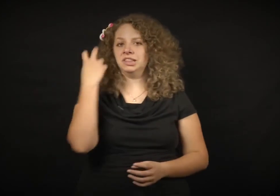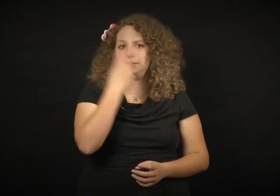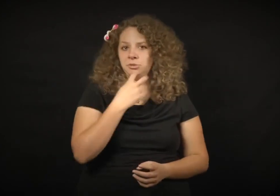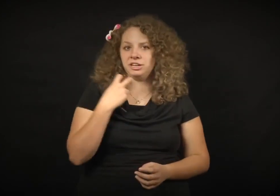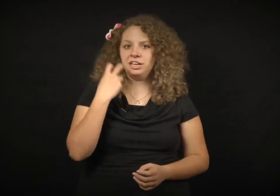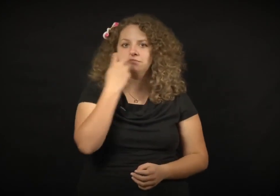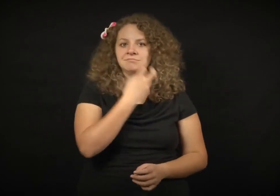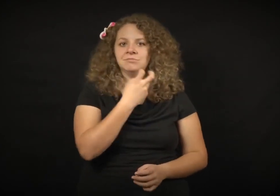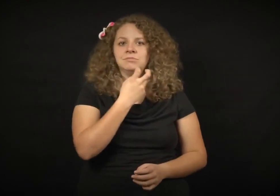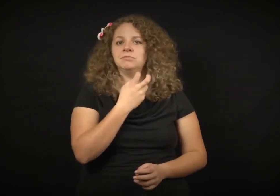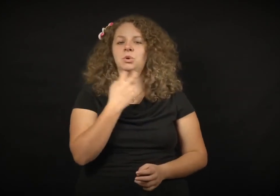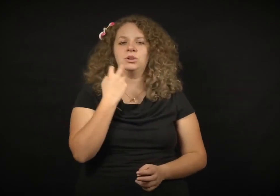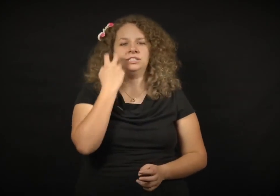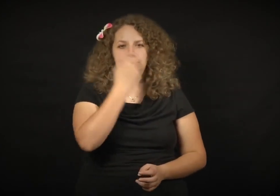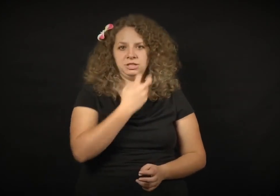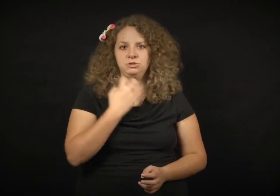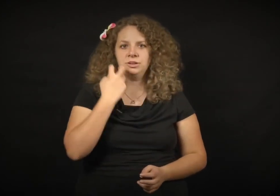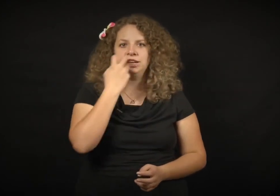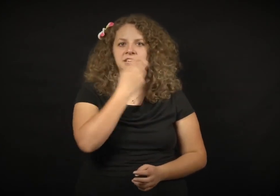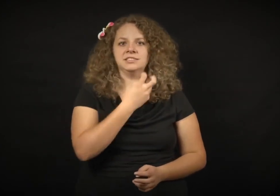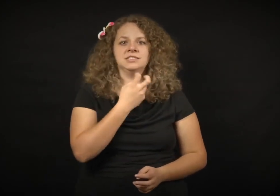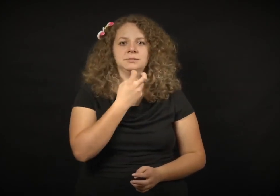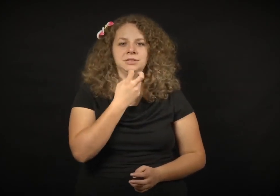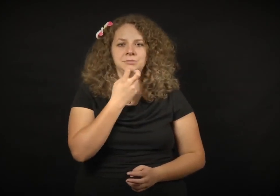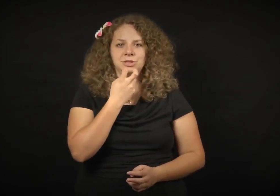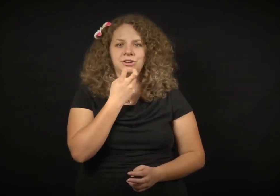Lip reading or speech reading as it's sometimes called.